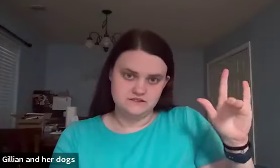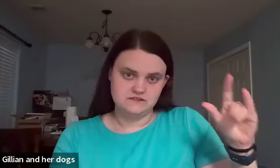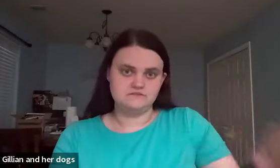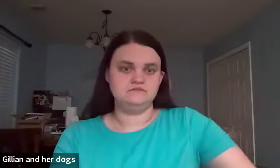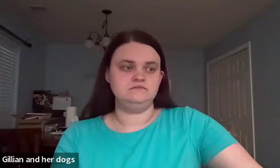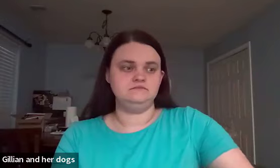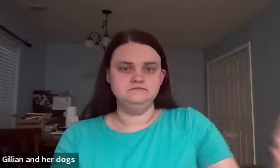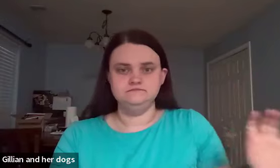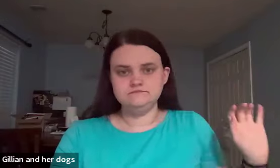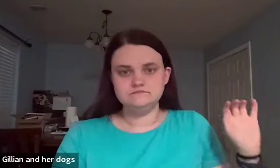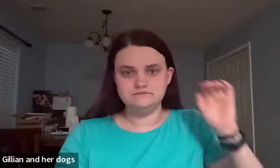$2.25.